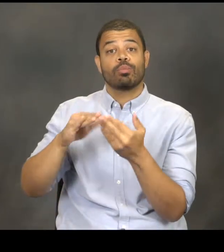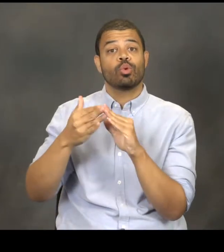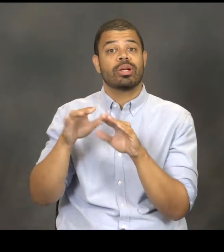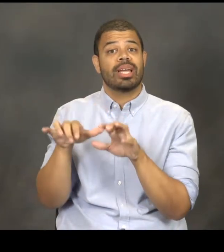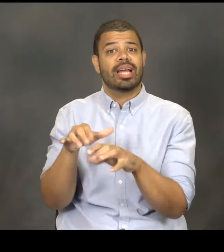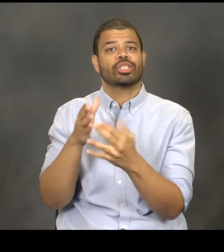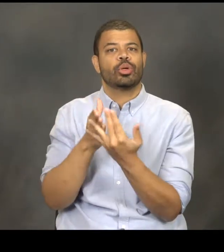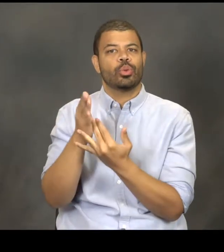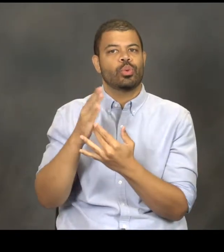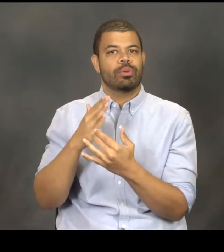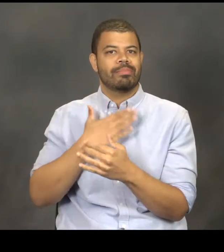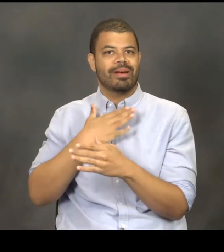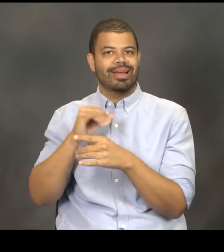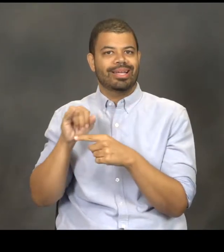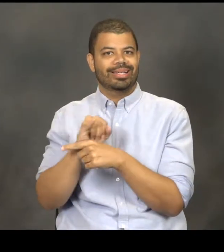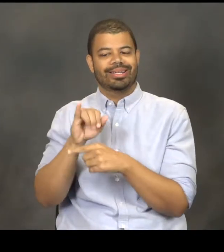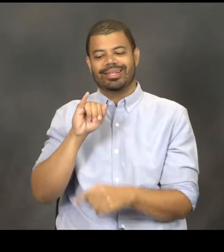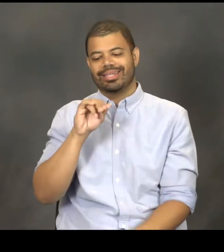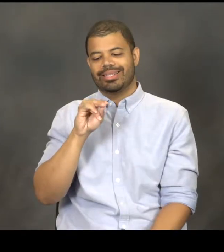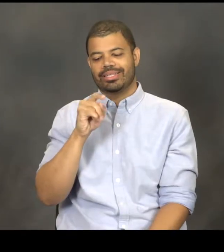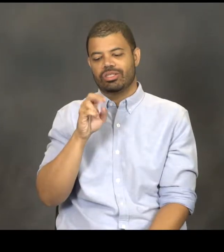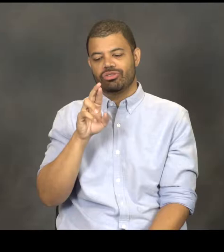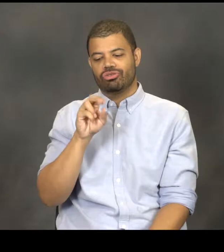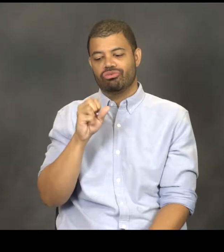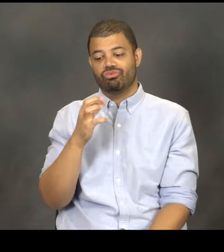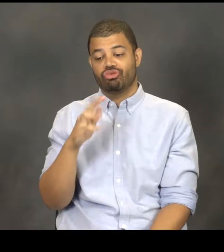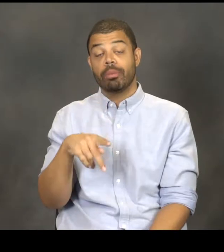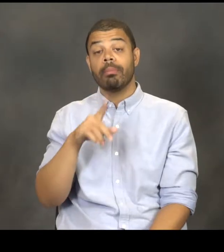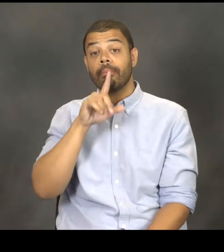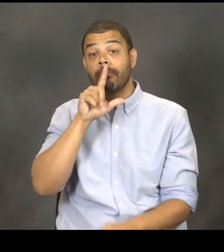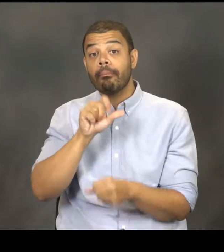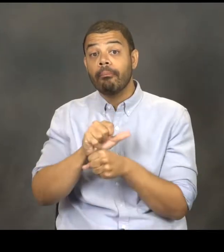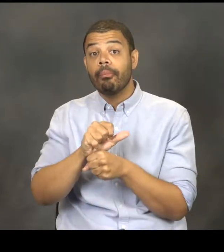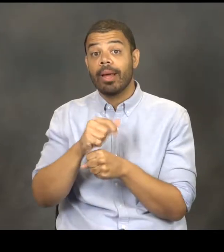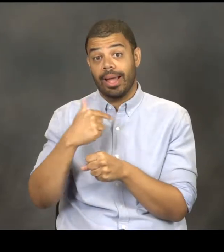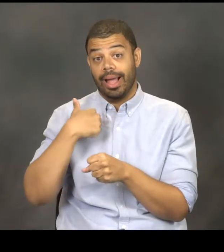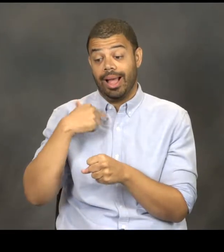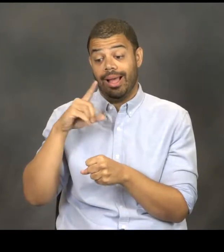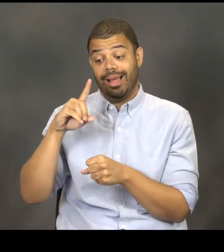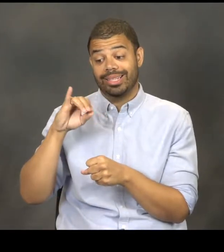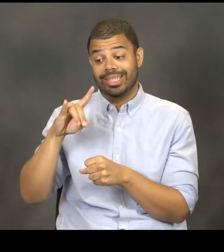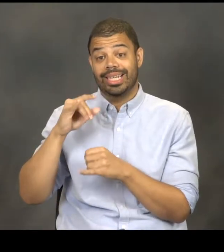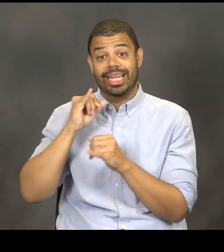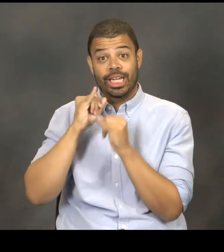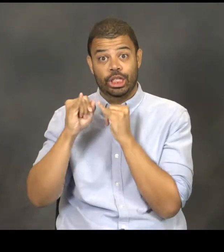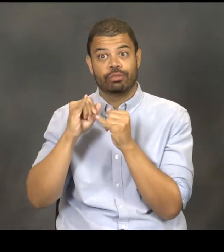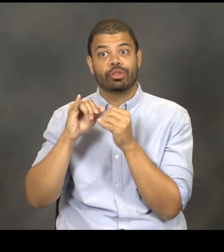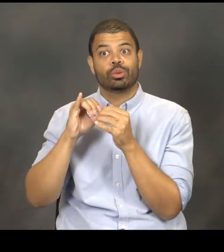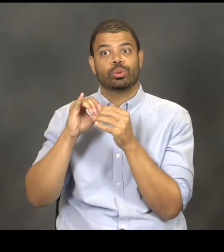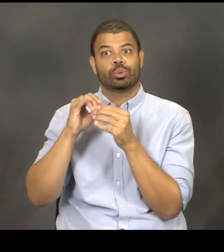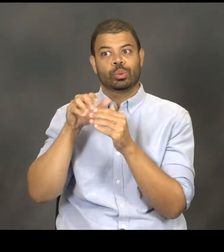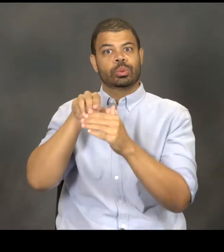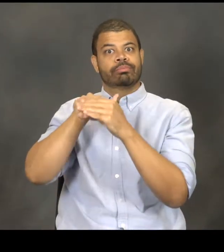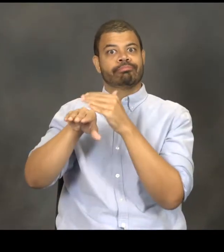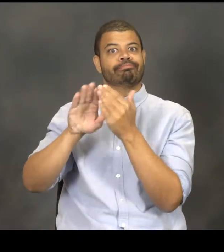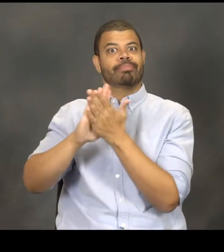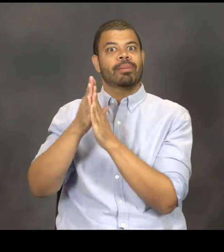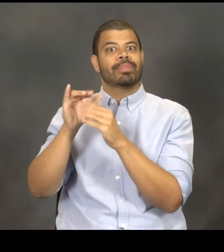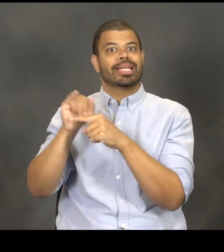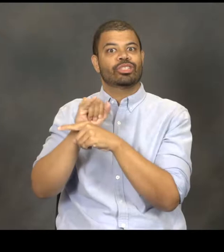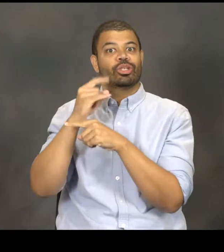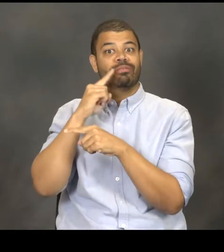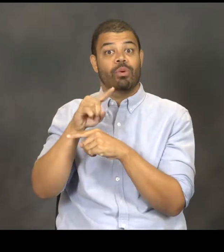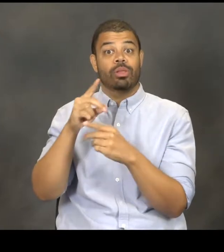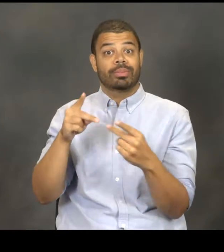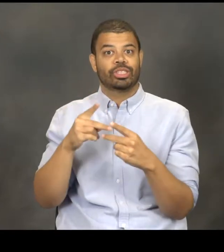an internship. And actually, I interviewed to be an intern for the